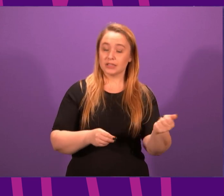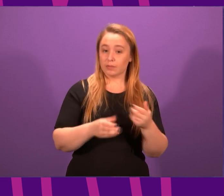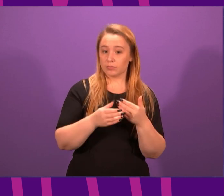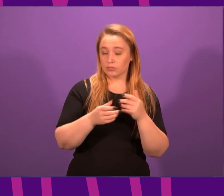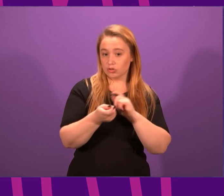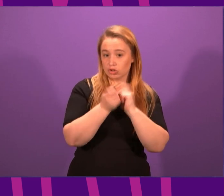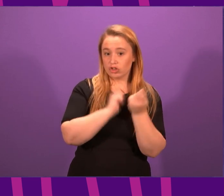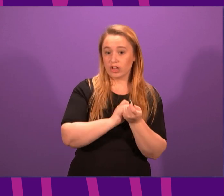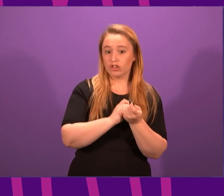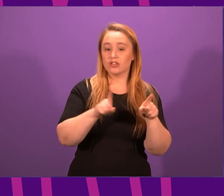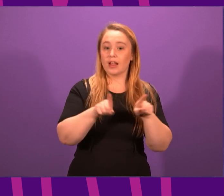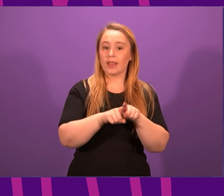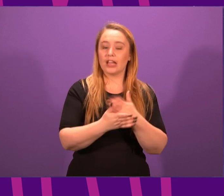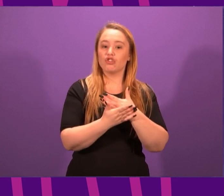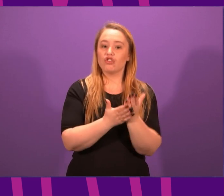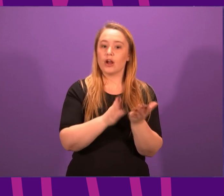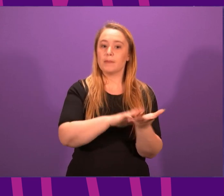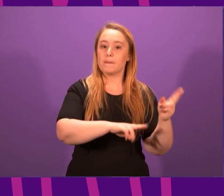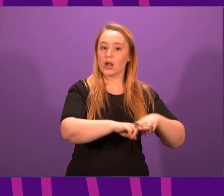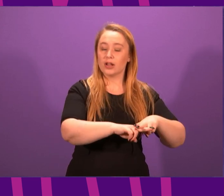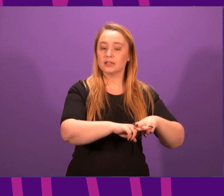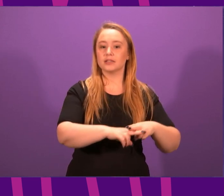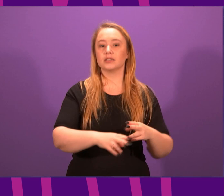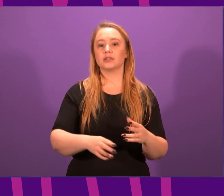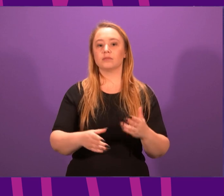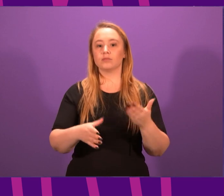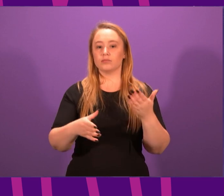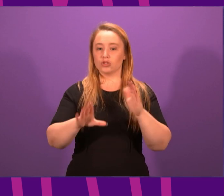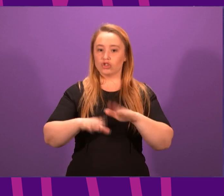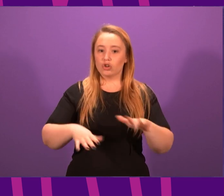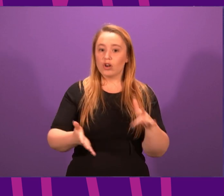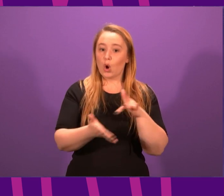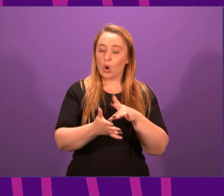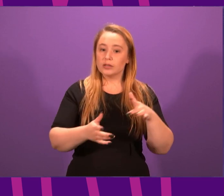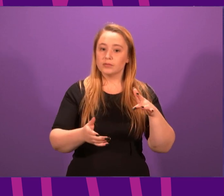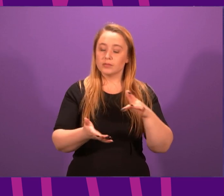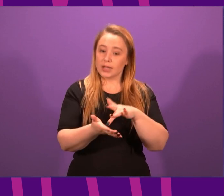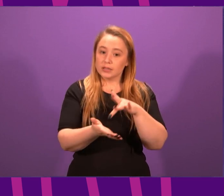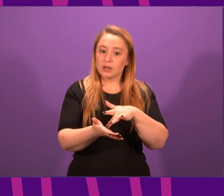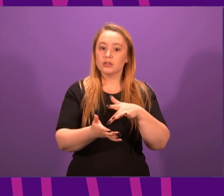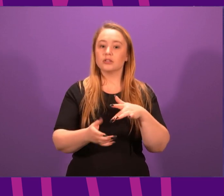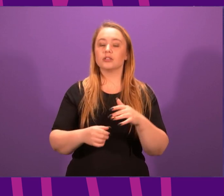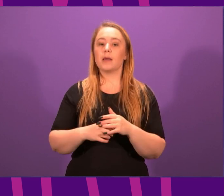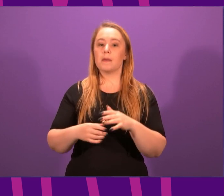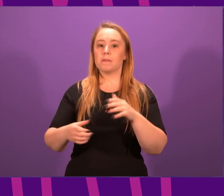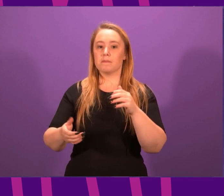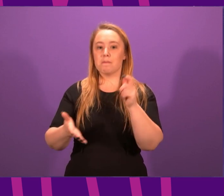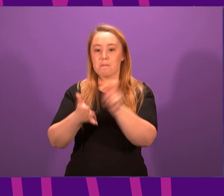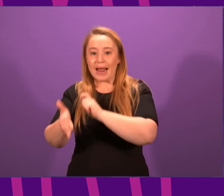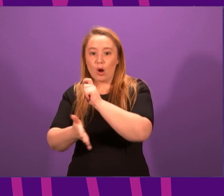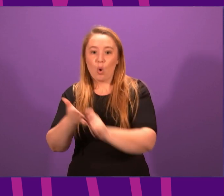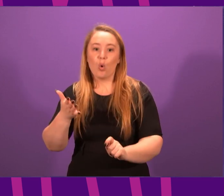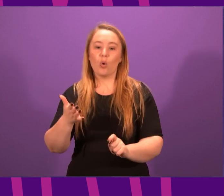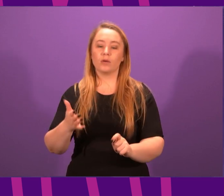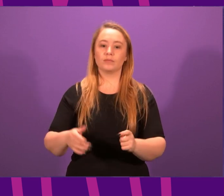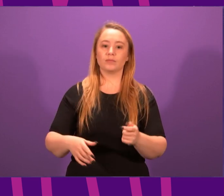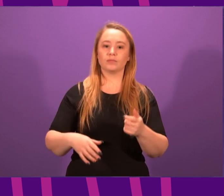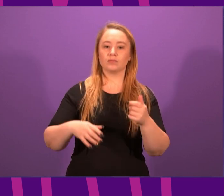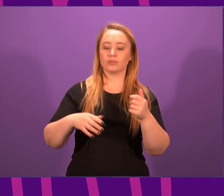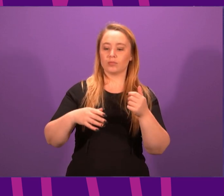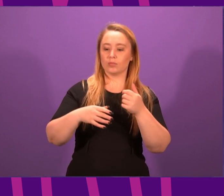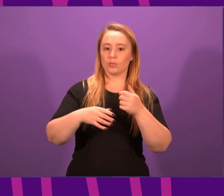childcare, shared parenting and child contact centres, outdoor retail, bingo and numbers allowed at weddings at level